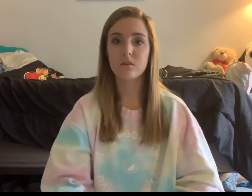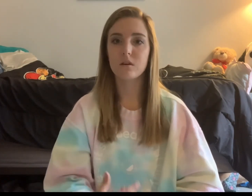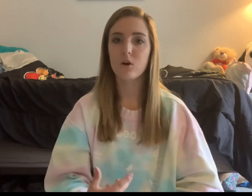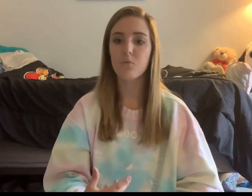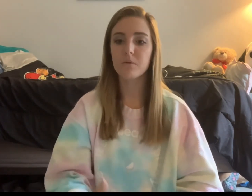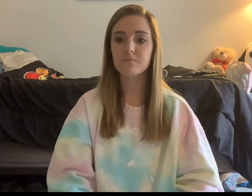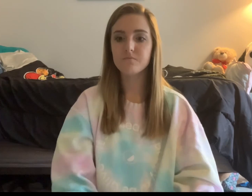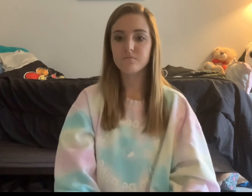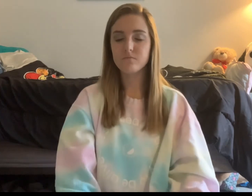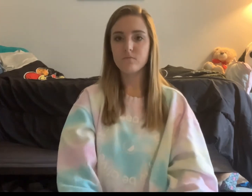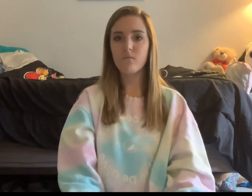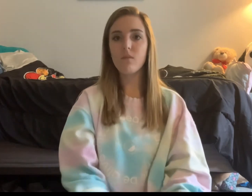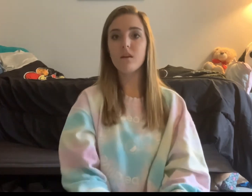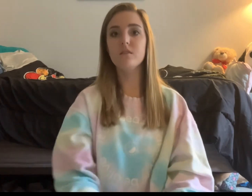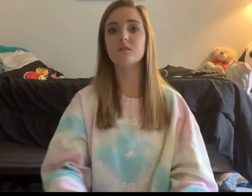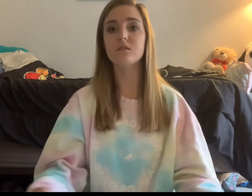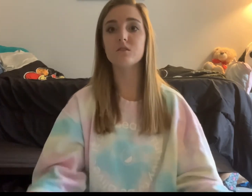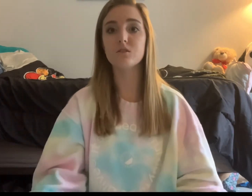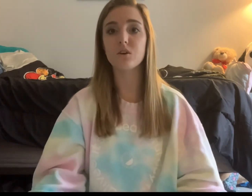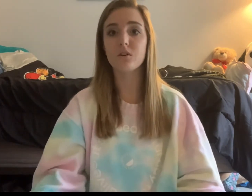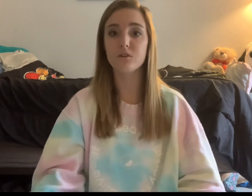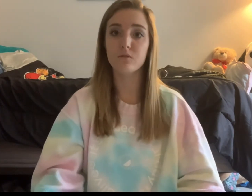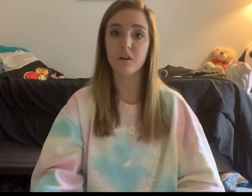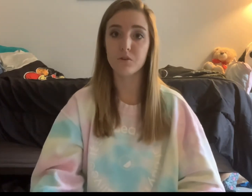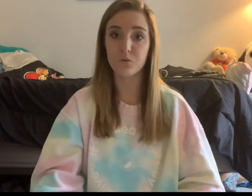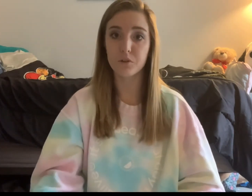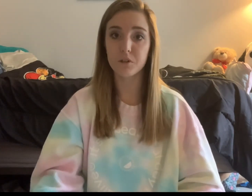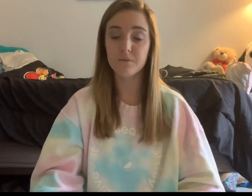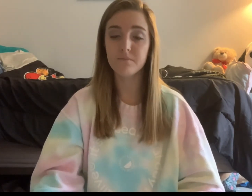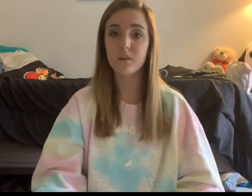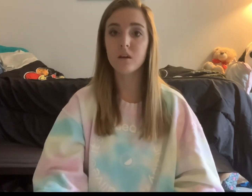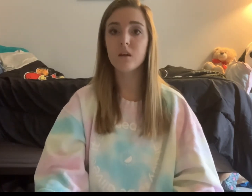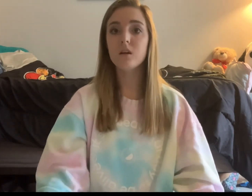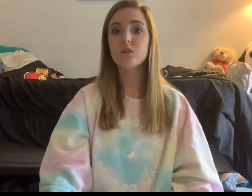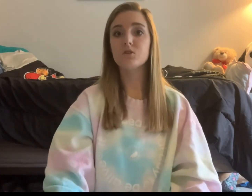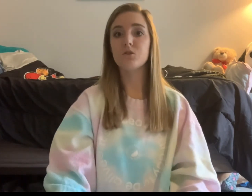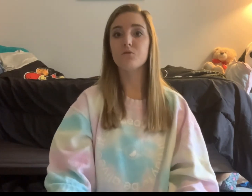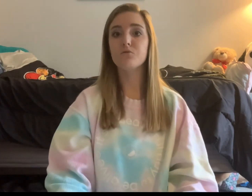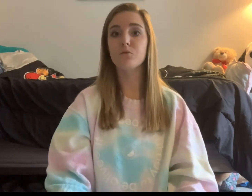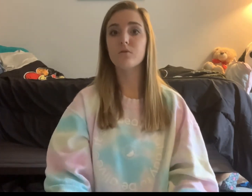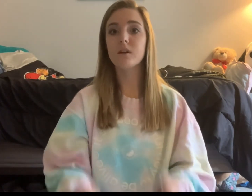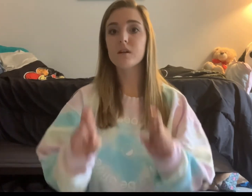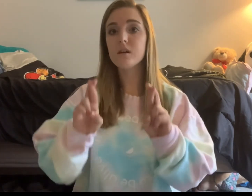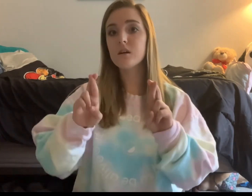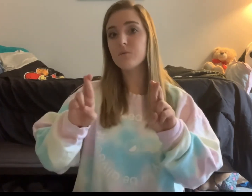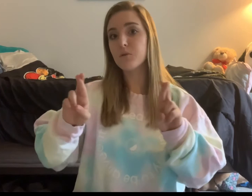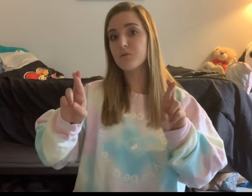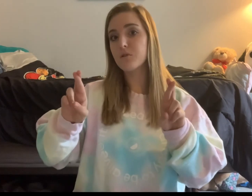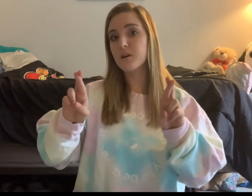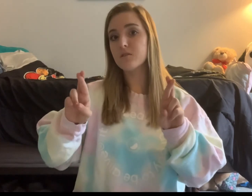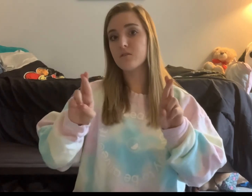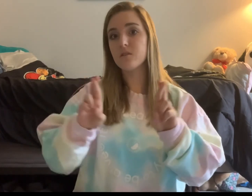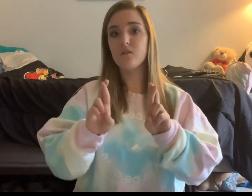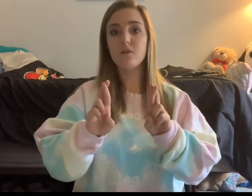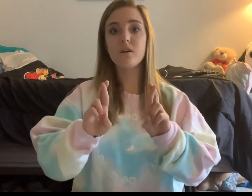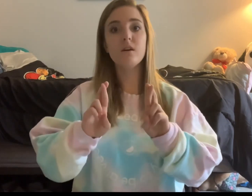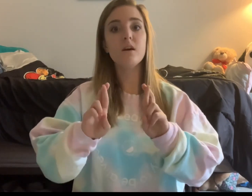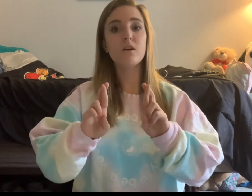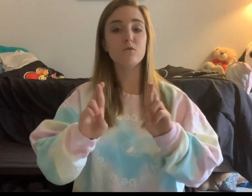help. And this is, are you ready to order? So for ready, both of your hands are in the R, you shoot